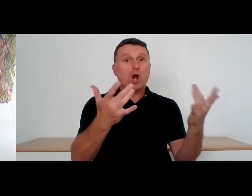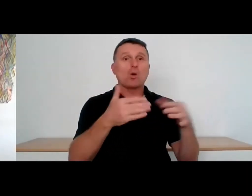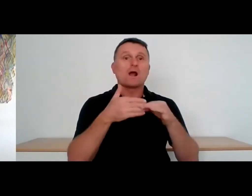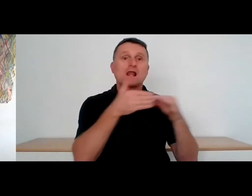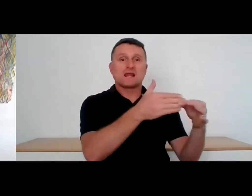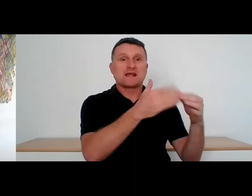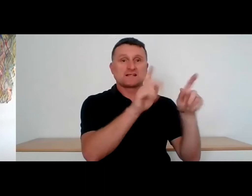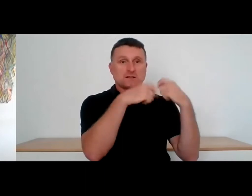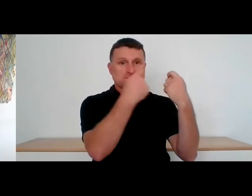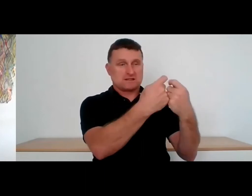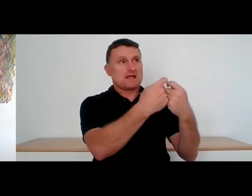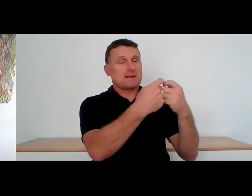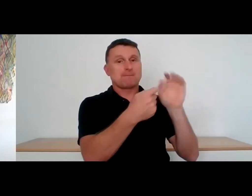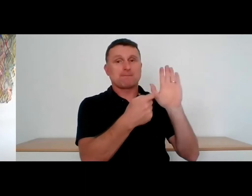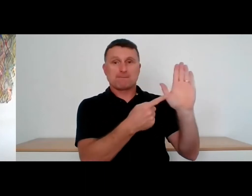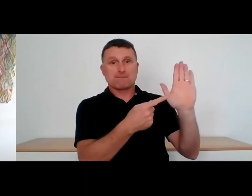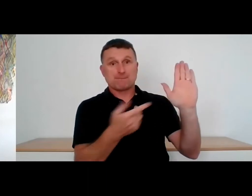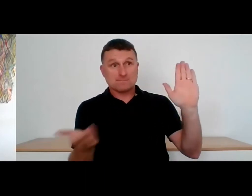done without setting hairs running.